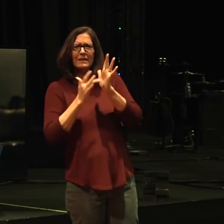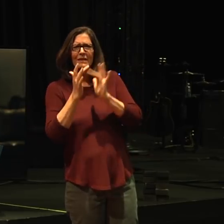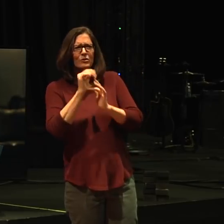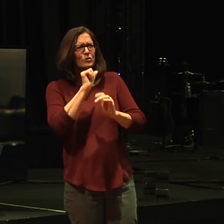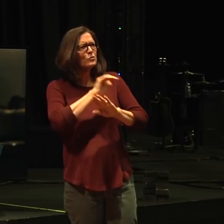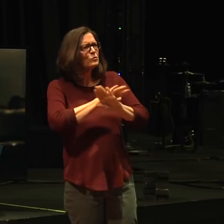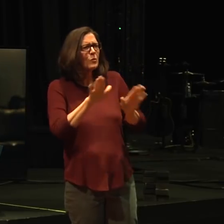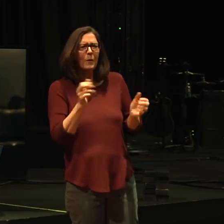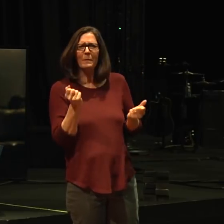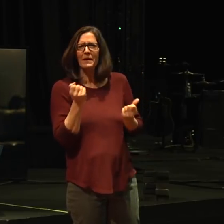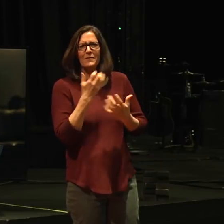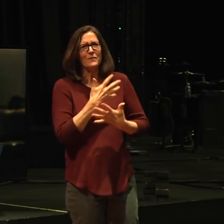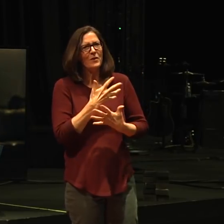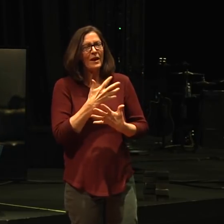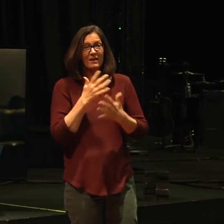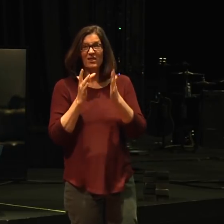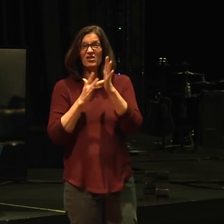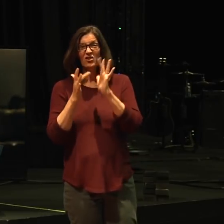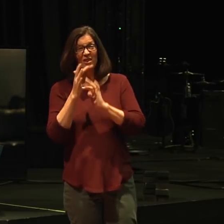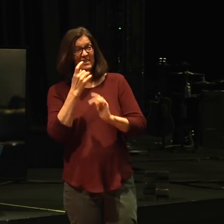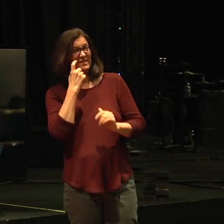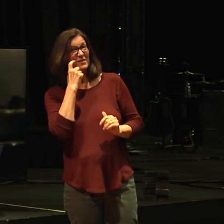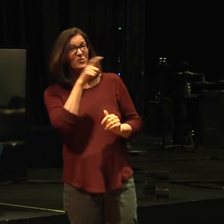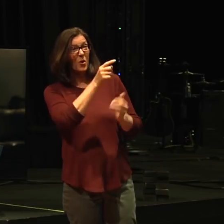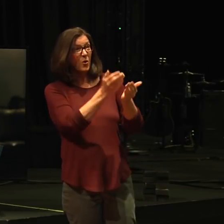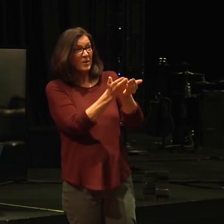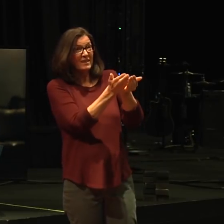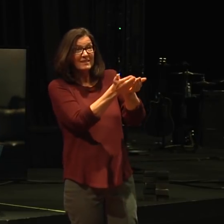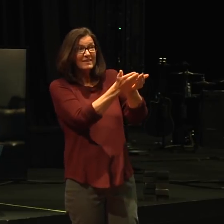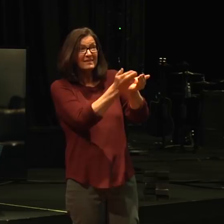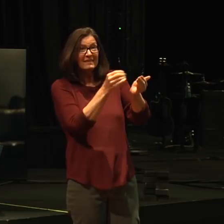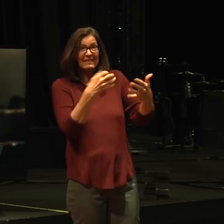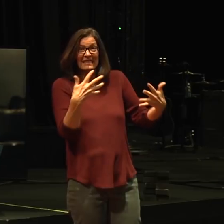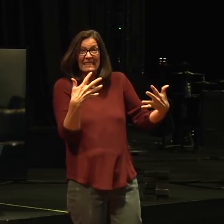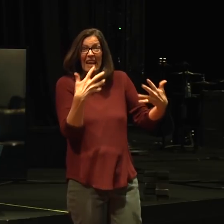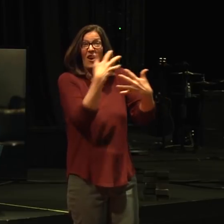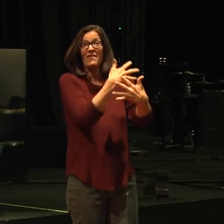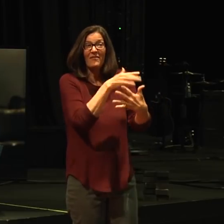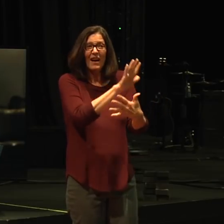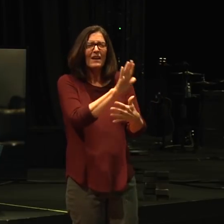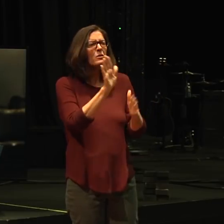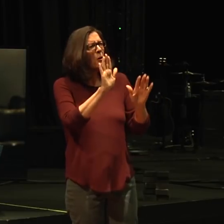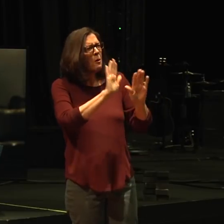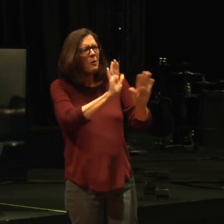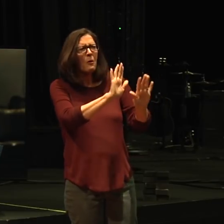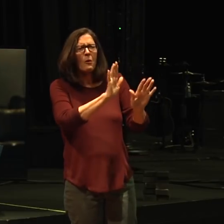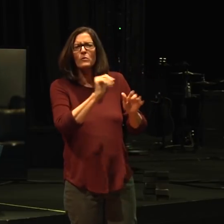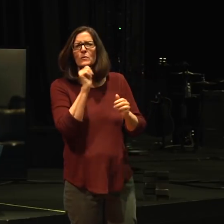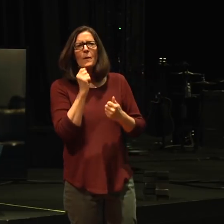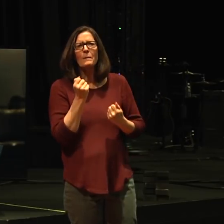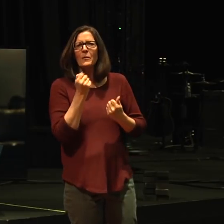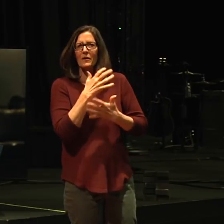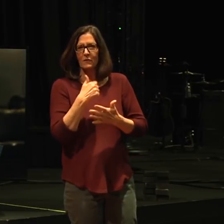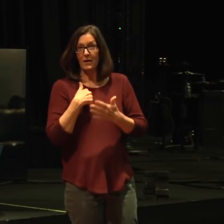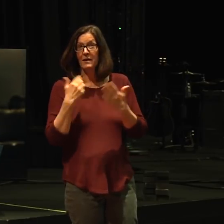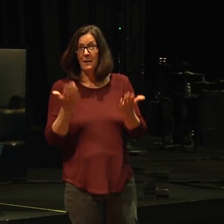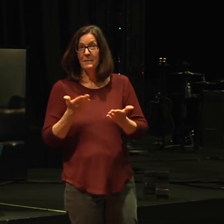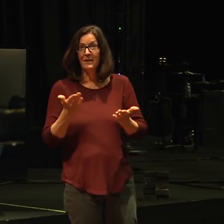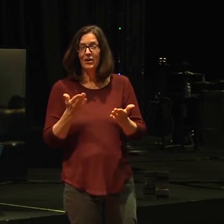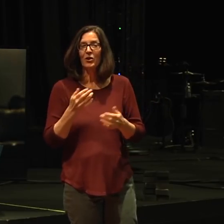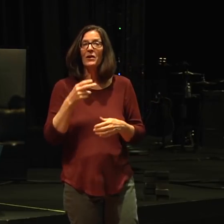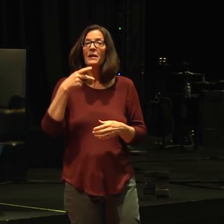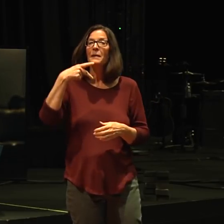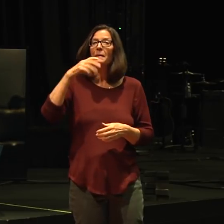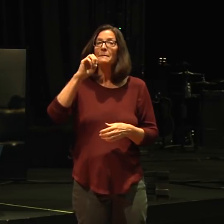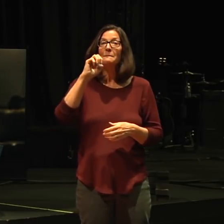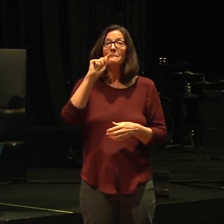be afraid. Jesus sees that they're terrified. He says, whoa, whoa, whoa. Don't be afraid. I'm right here. Now look at Peter's response. This is so